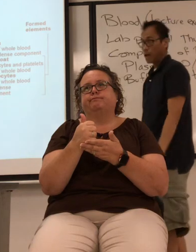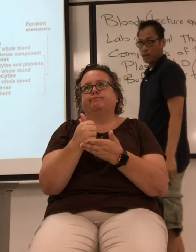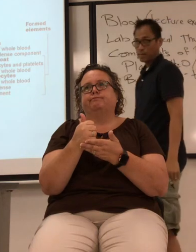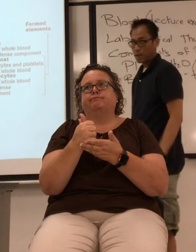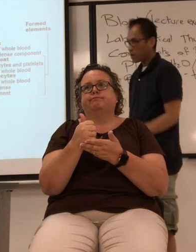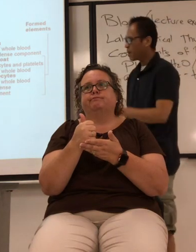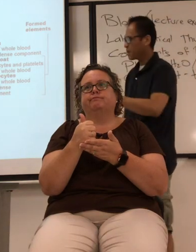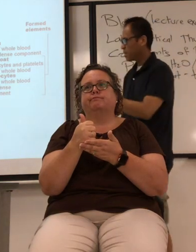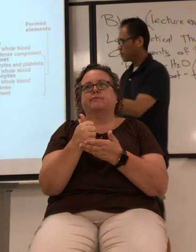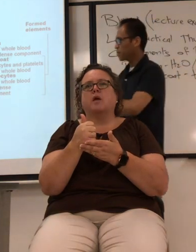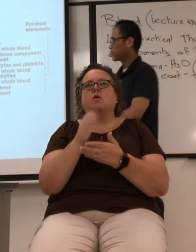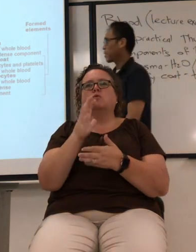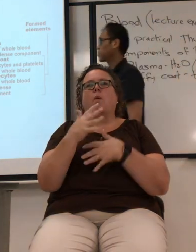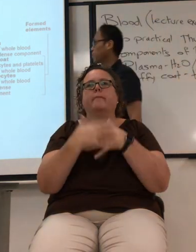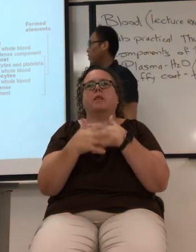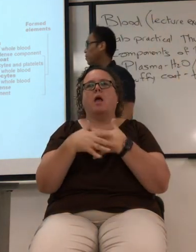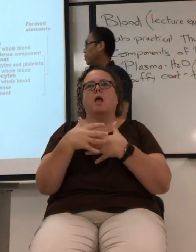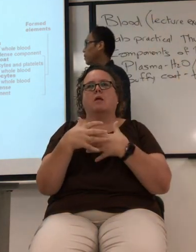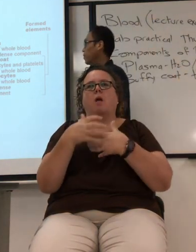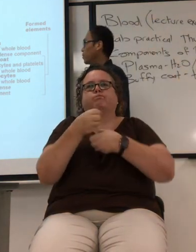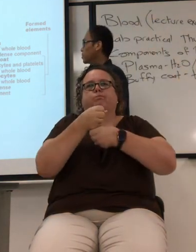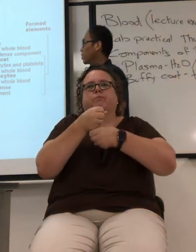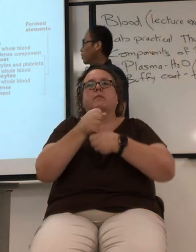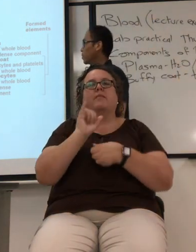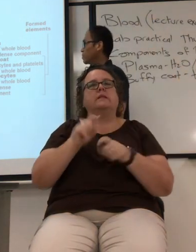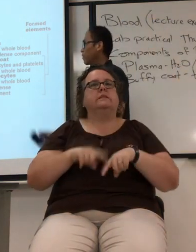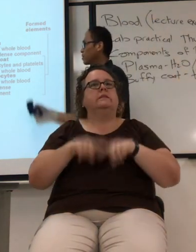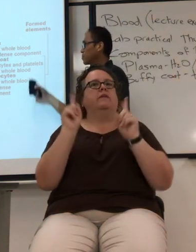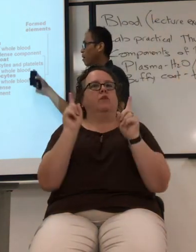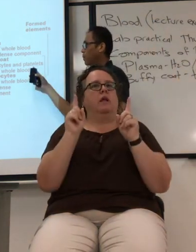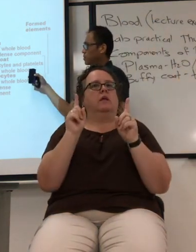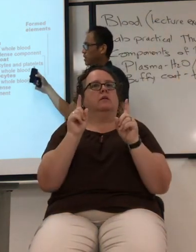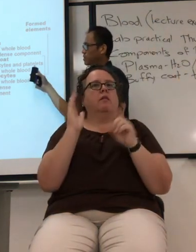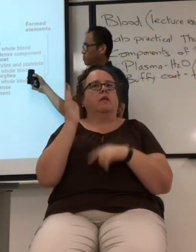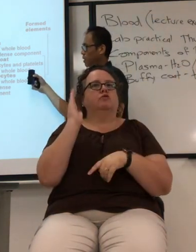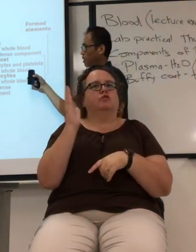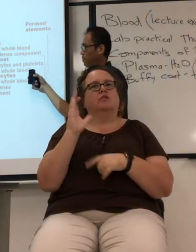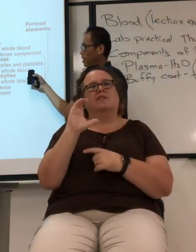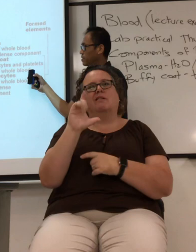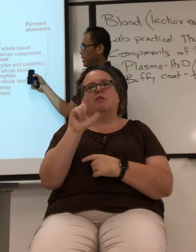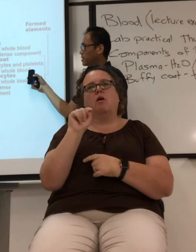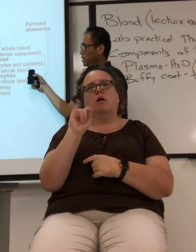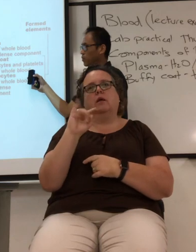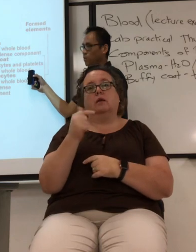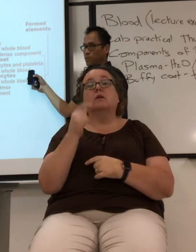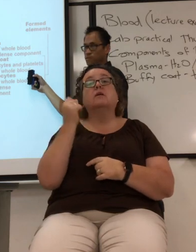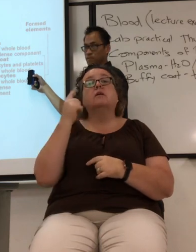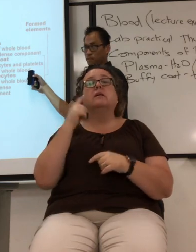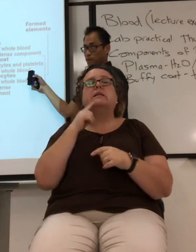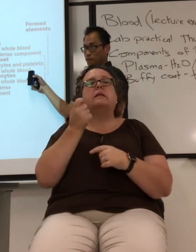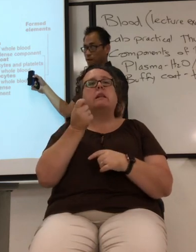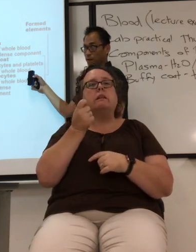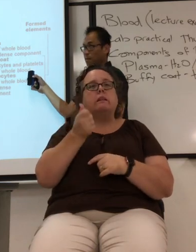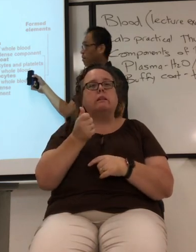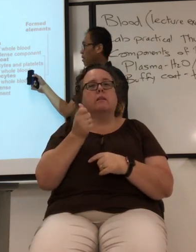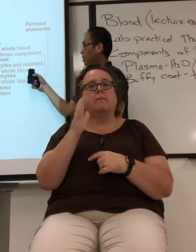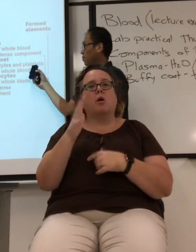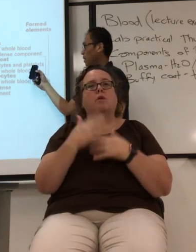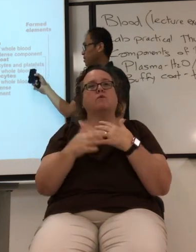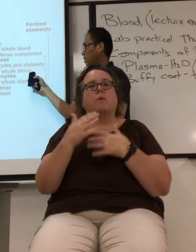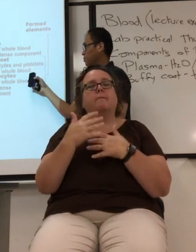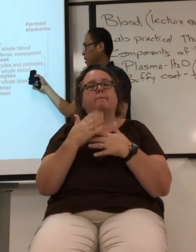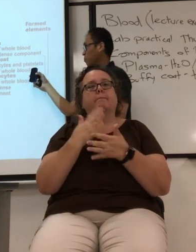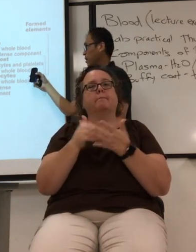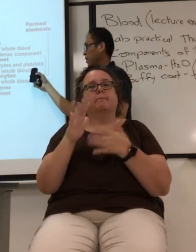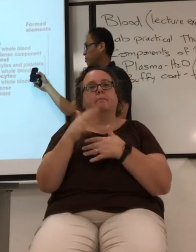start blood clotting. Blood clotting is a different lecture though. So it's a very small percentage of blood, but that's basically your immune system right there. And